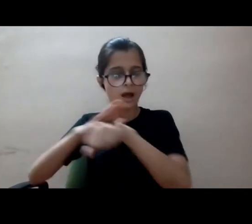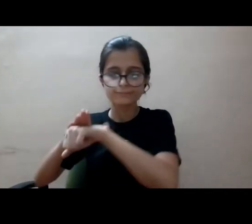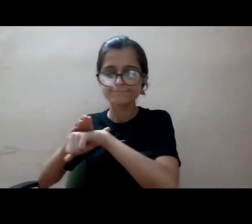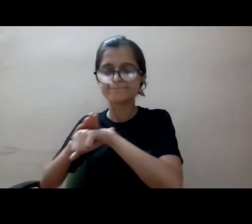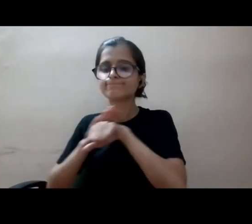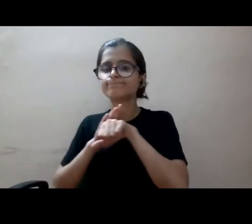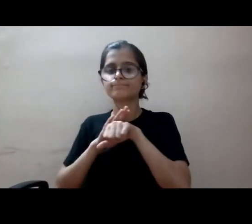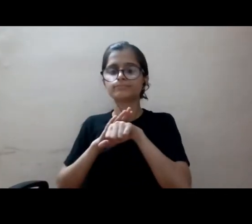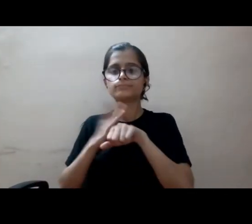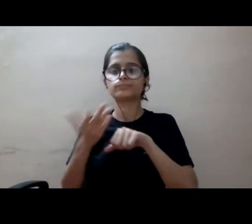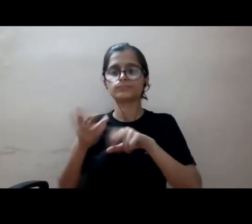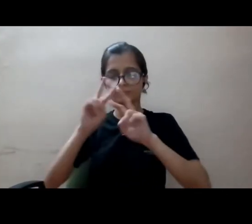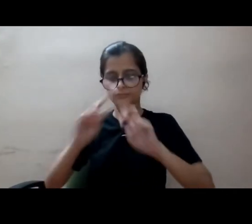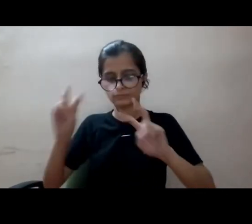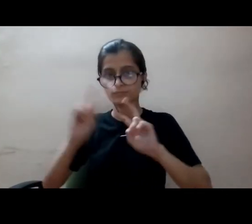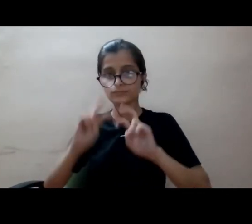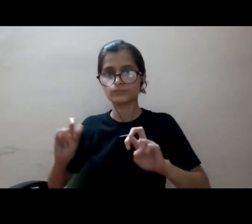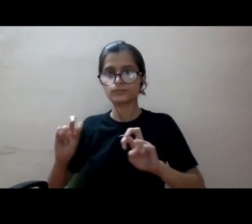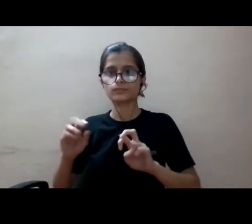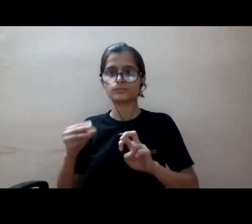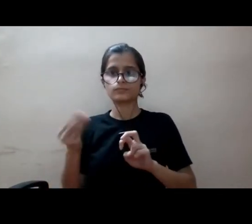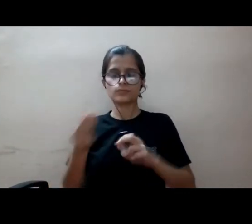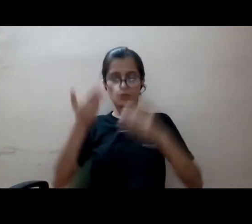through the researcher's own body."